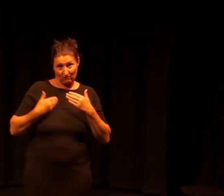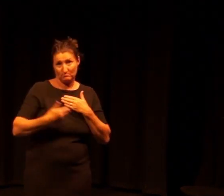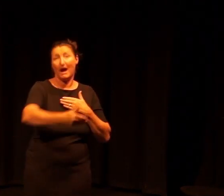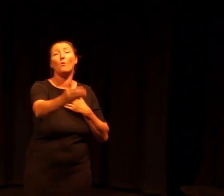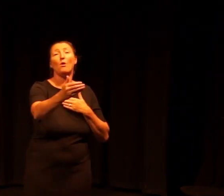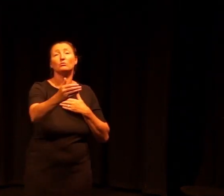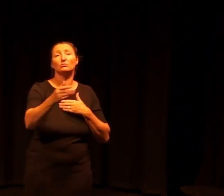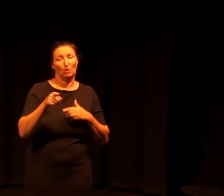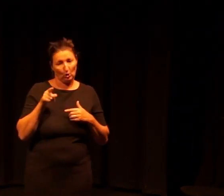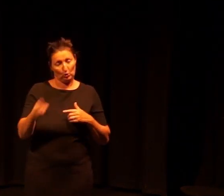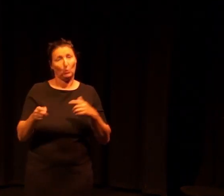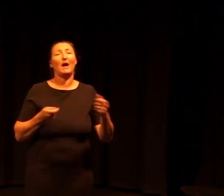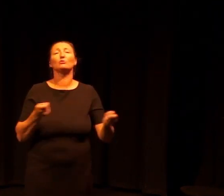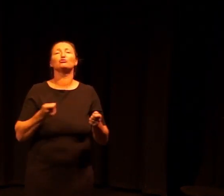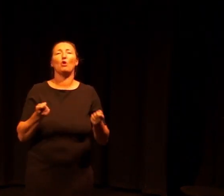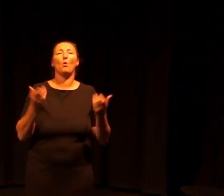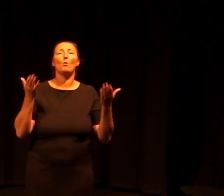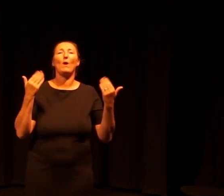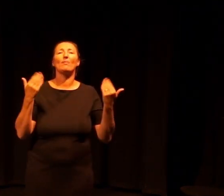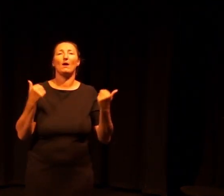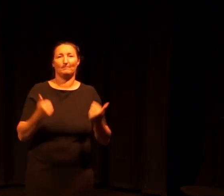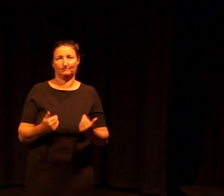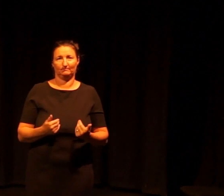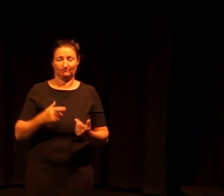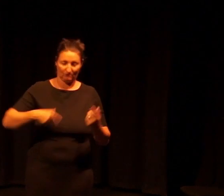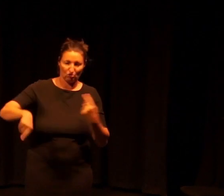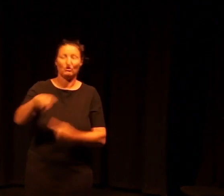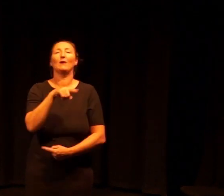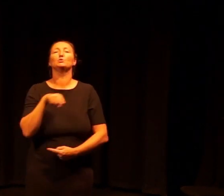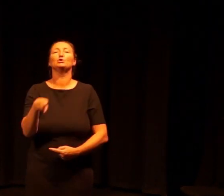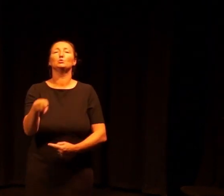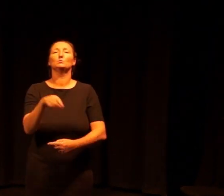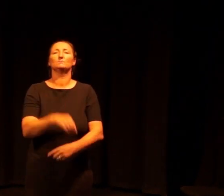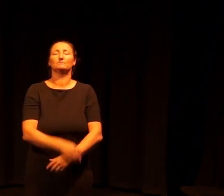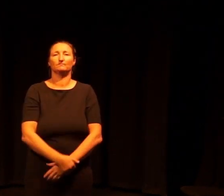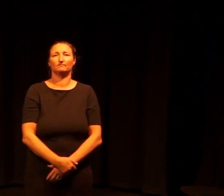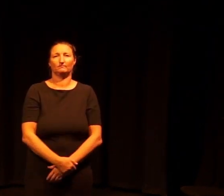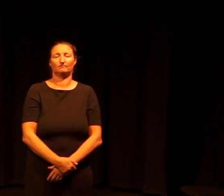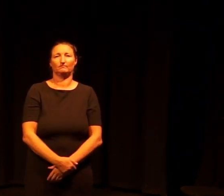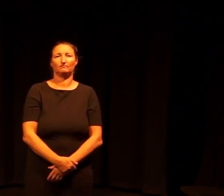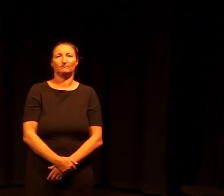on, you will be in charge of the weather around you.